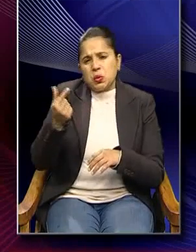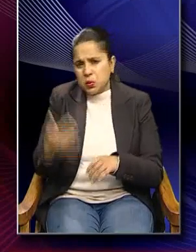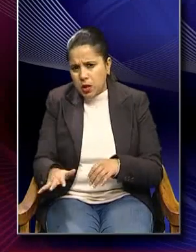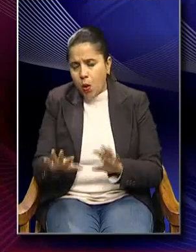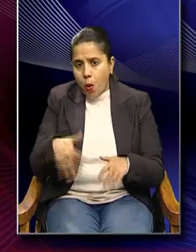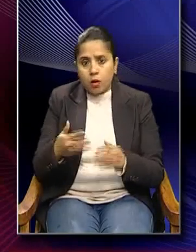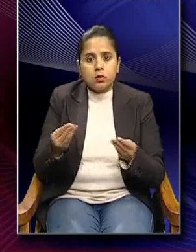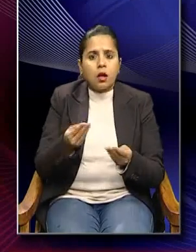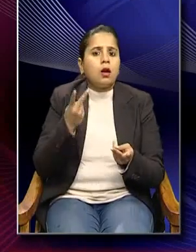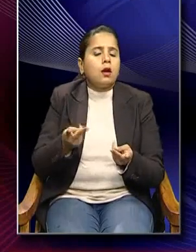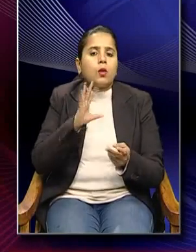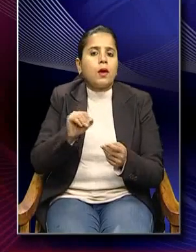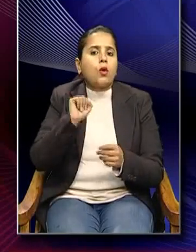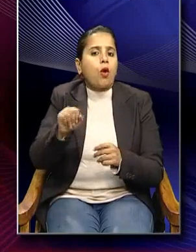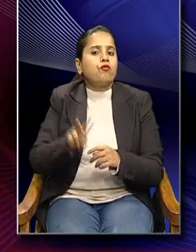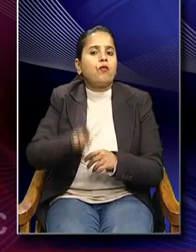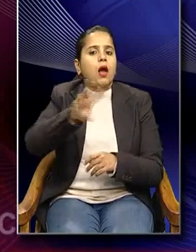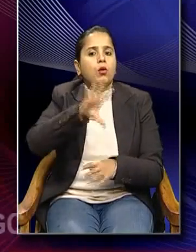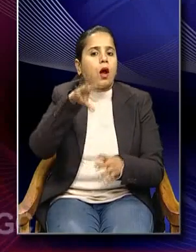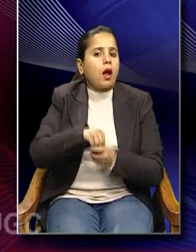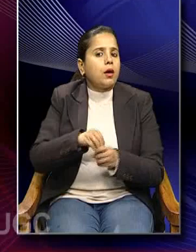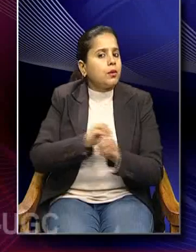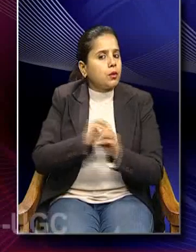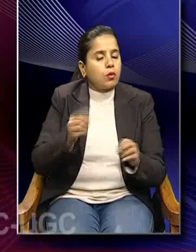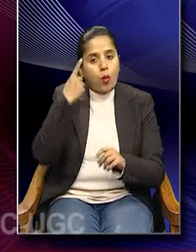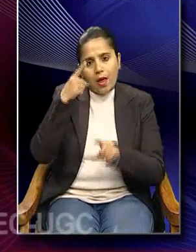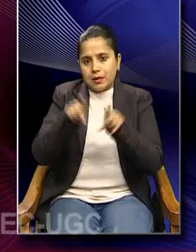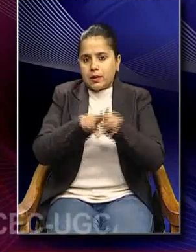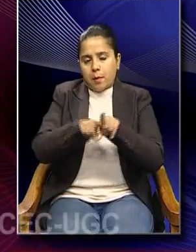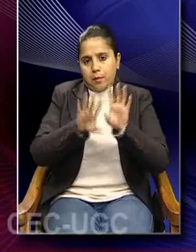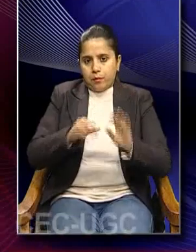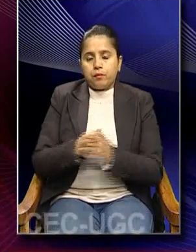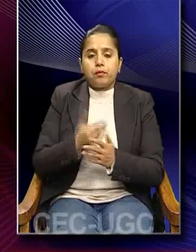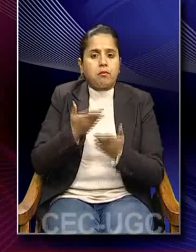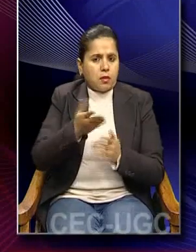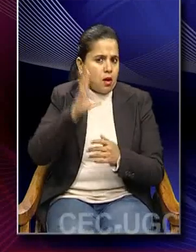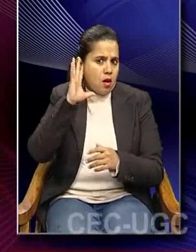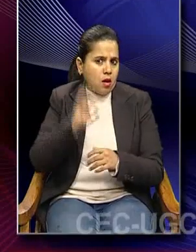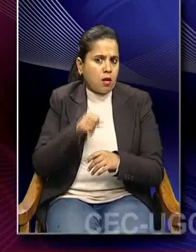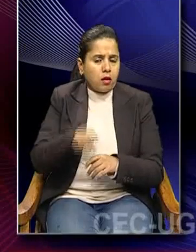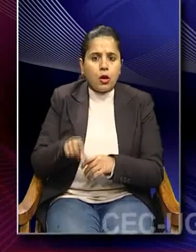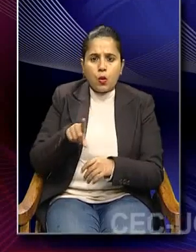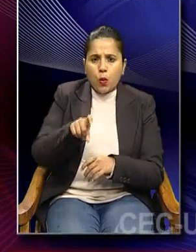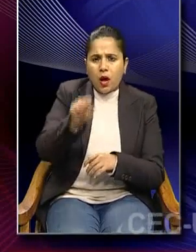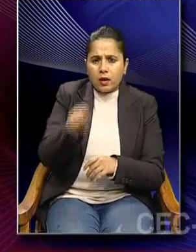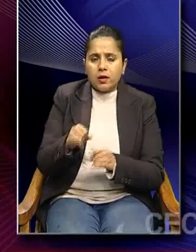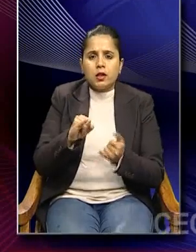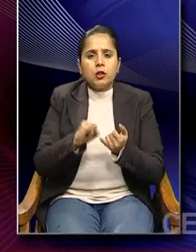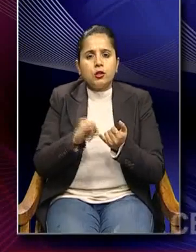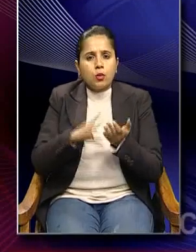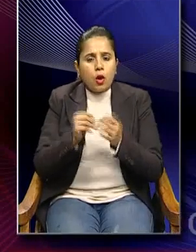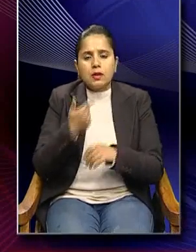still have an intrinsic value. For example, you would have heard about a virus called a smallpox